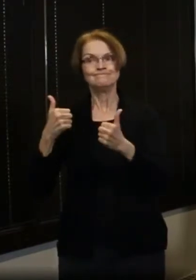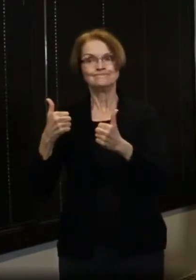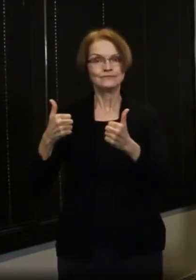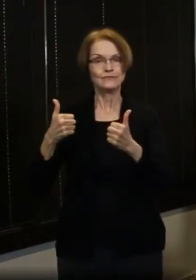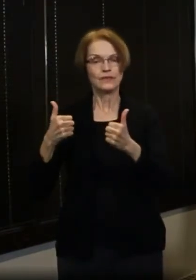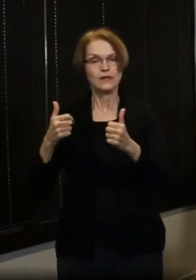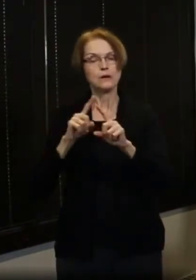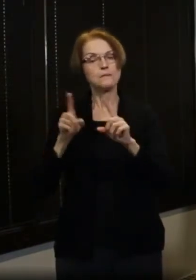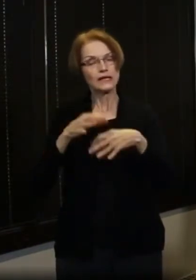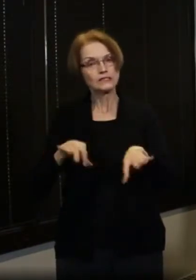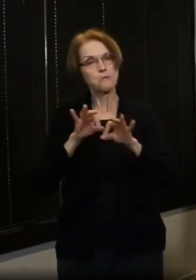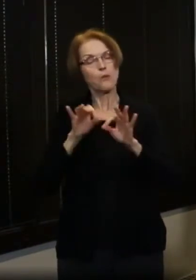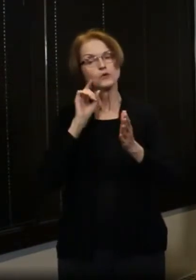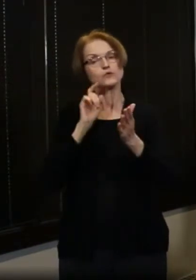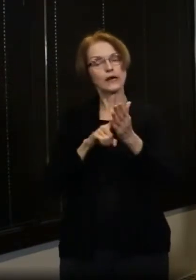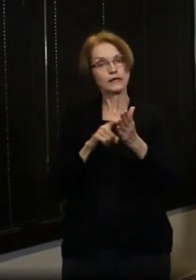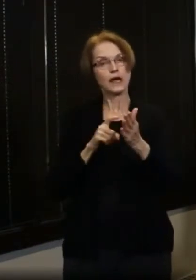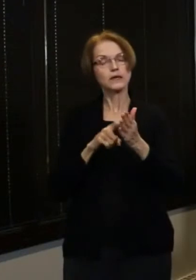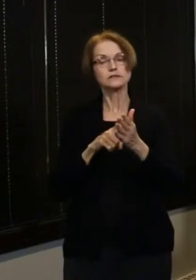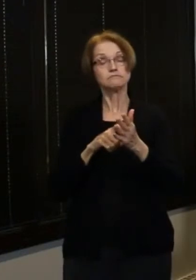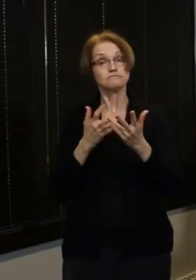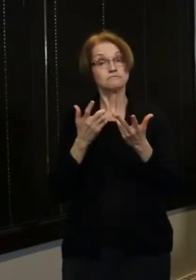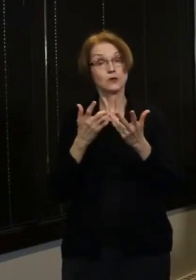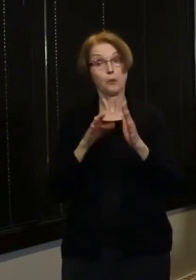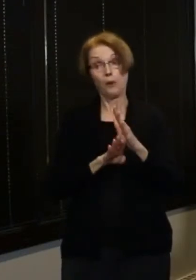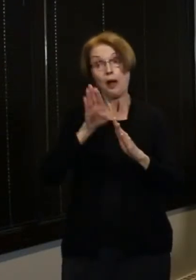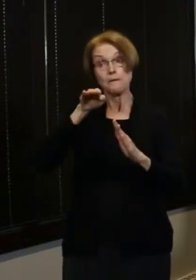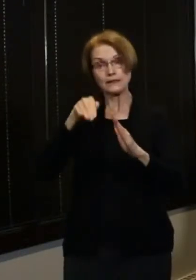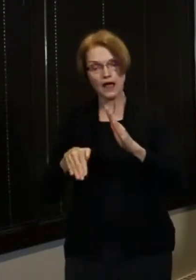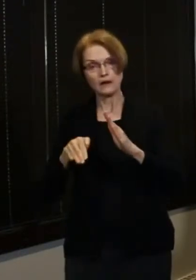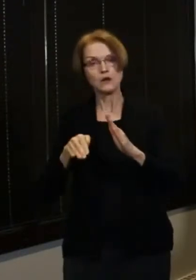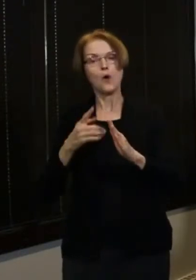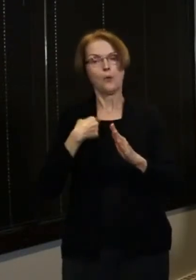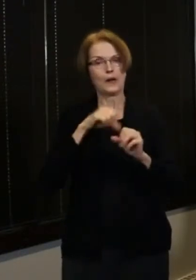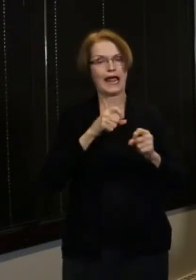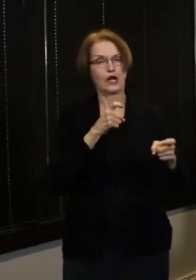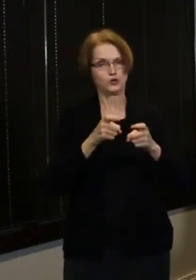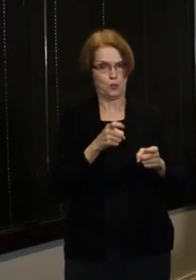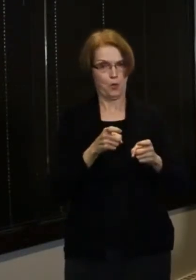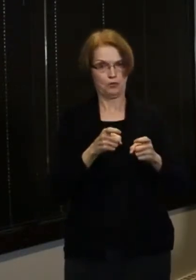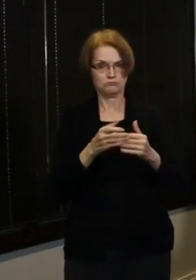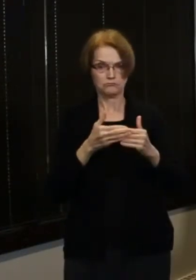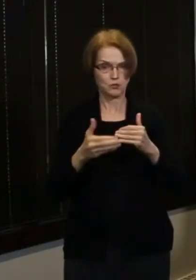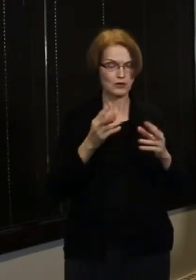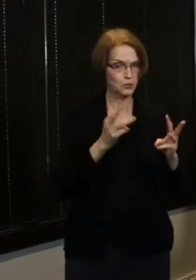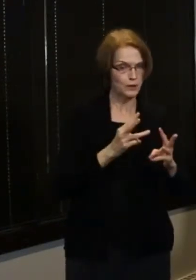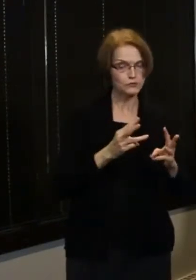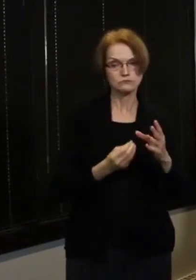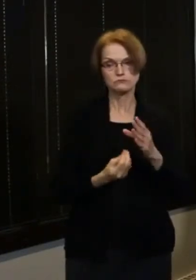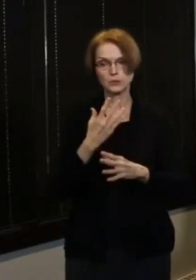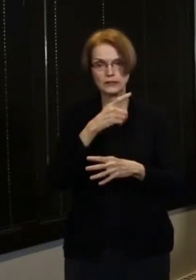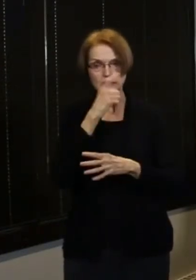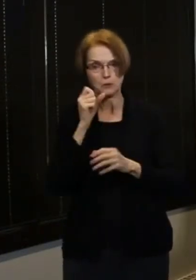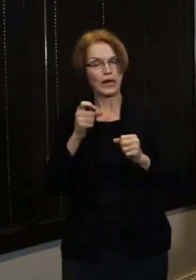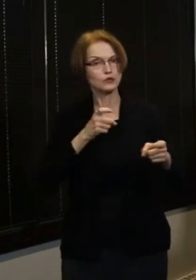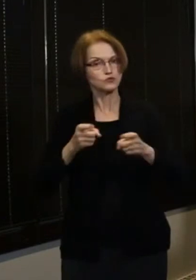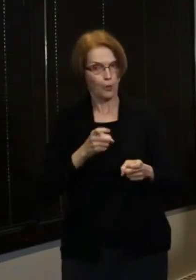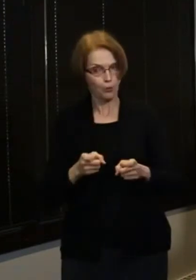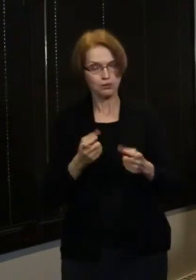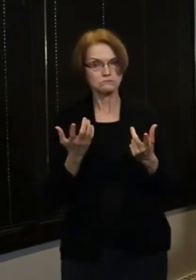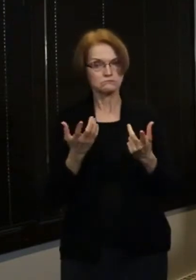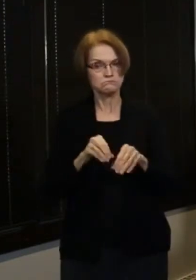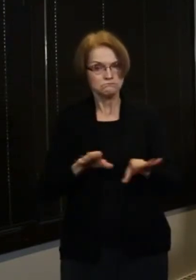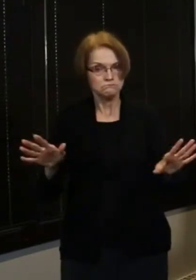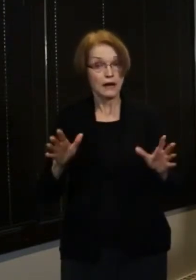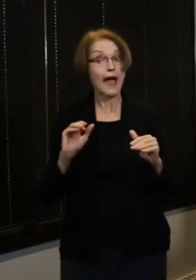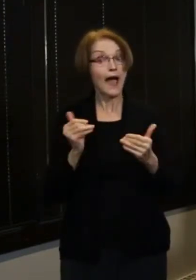recognize that we can control how well we're going to do for the rest of the winter and into the spring and the summer. And we can do that